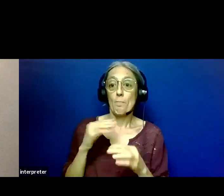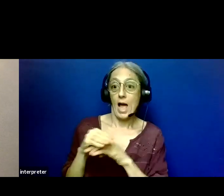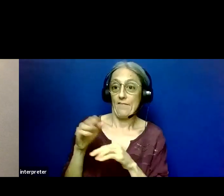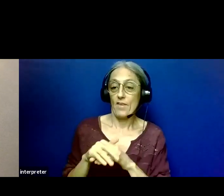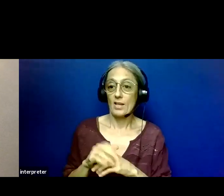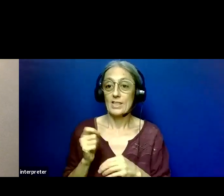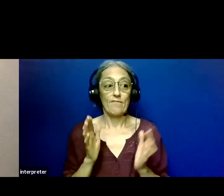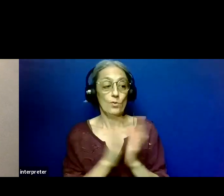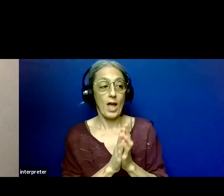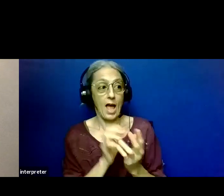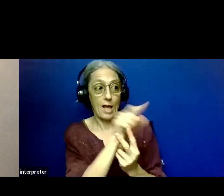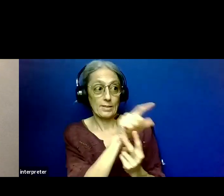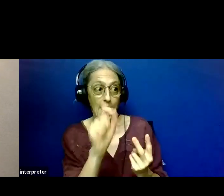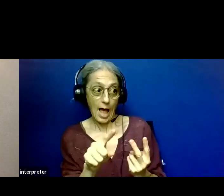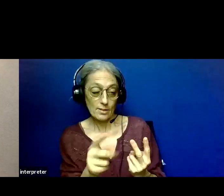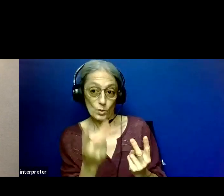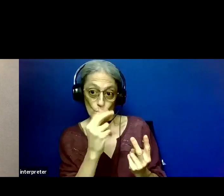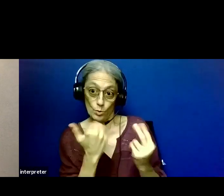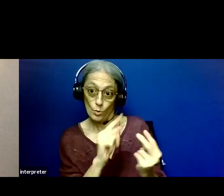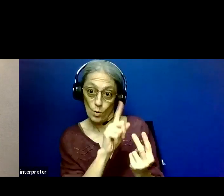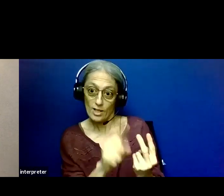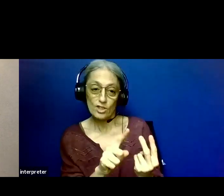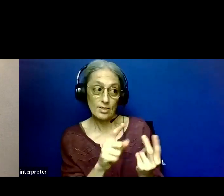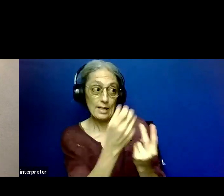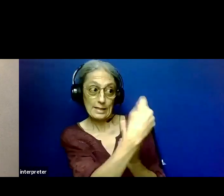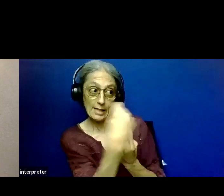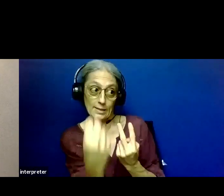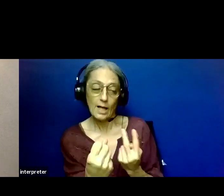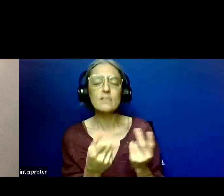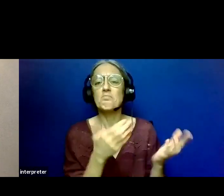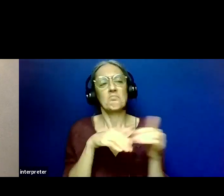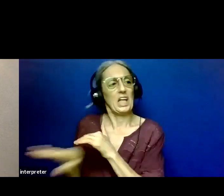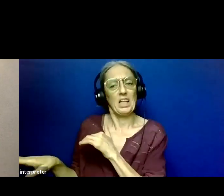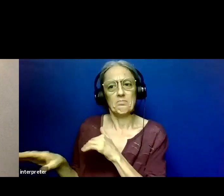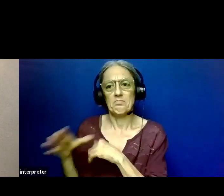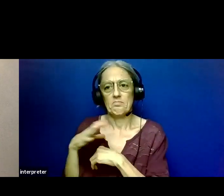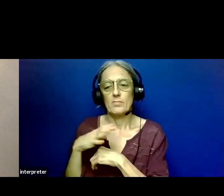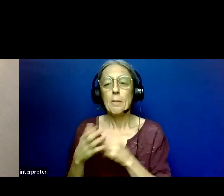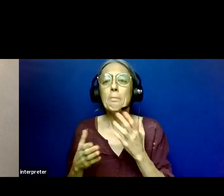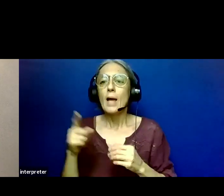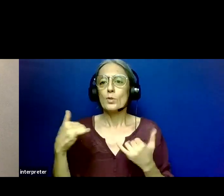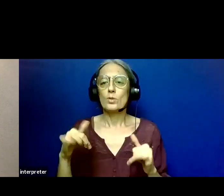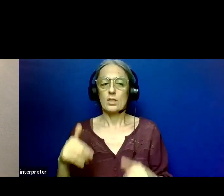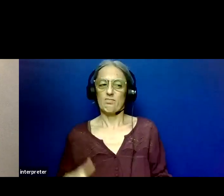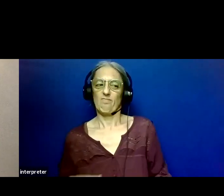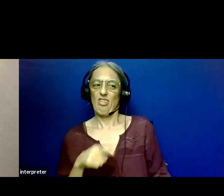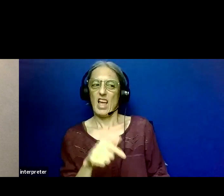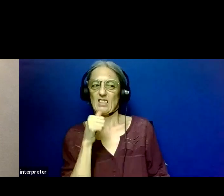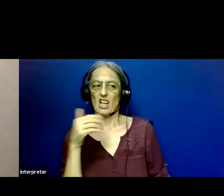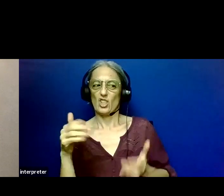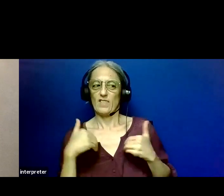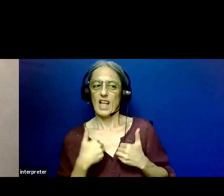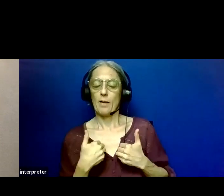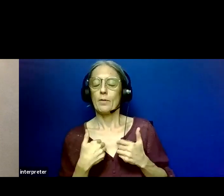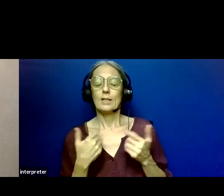in the affirmative, let them in. Even if you suspect it's not a service animal, it's not worth the possibility of a civil